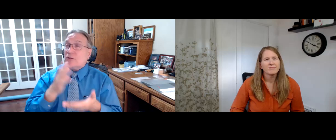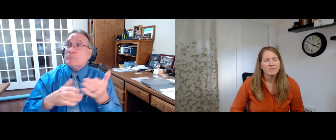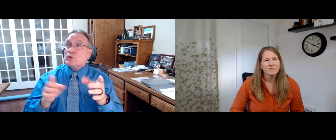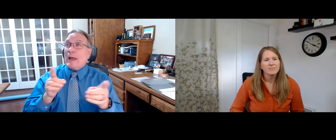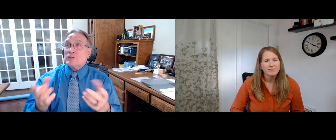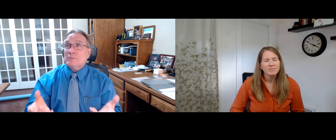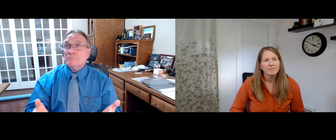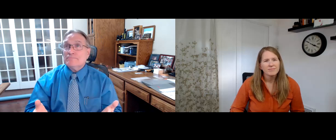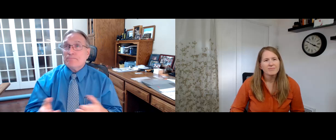some direction.